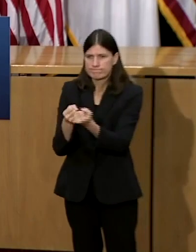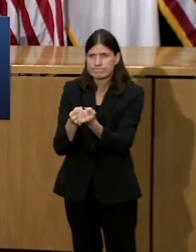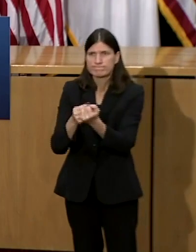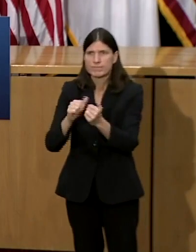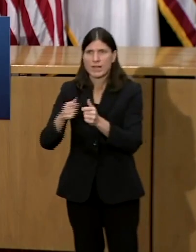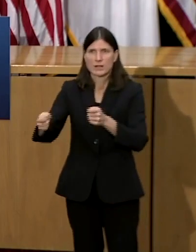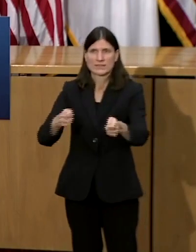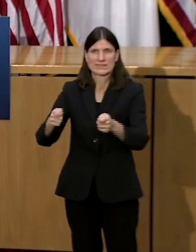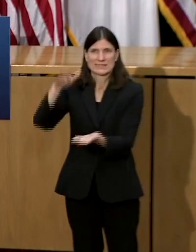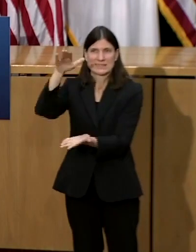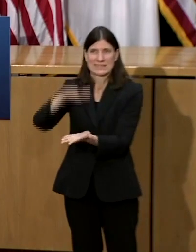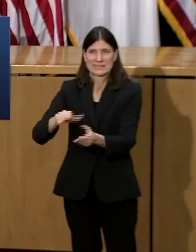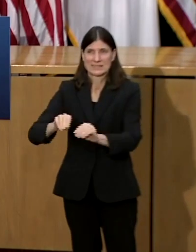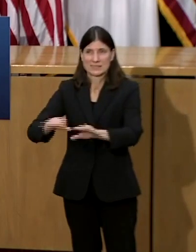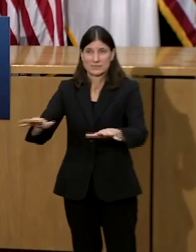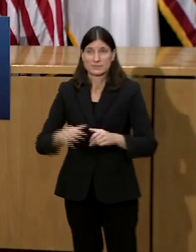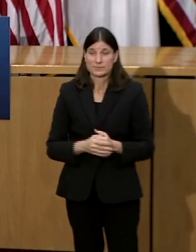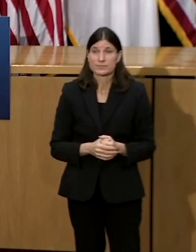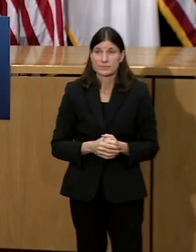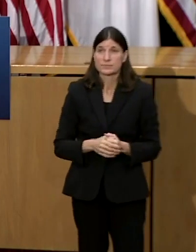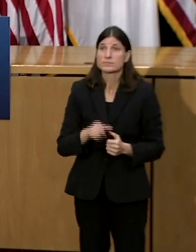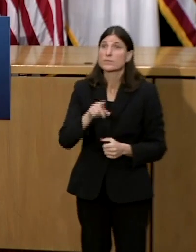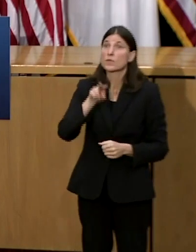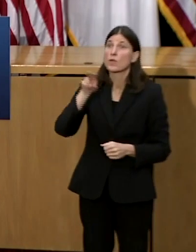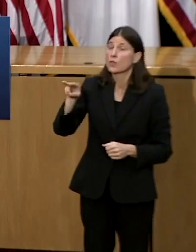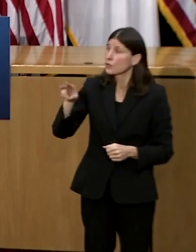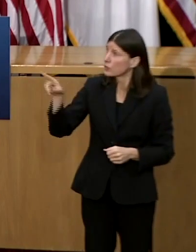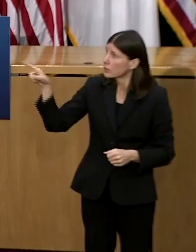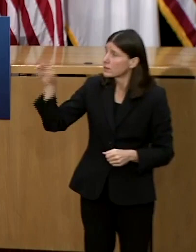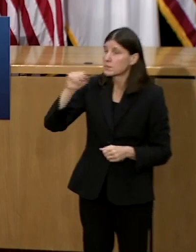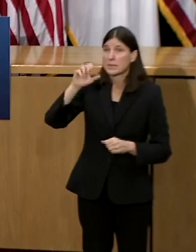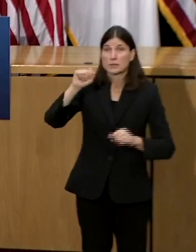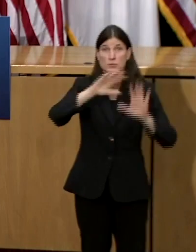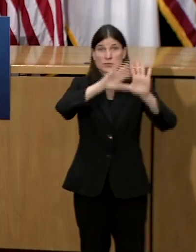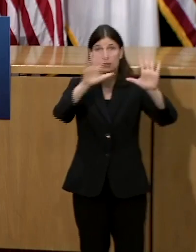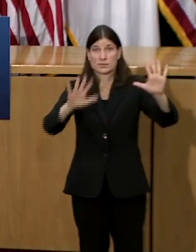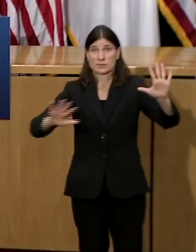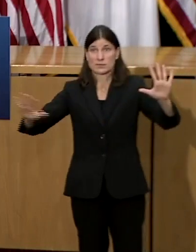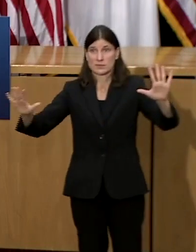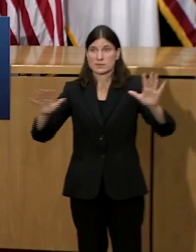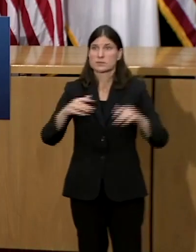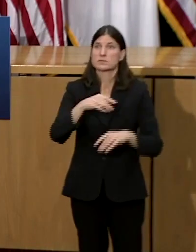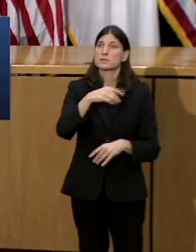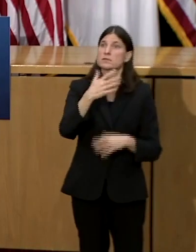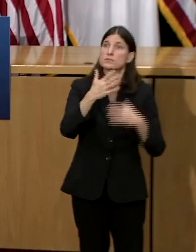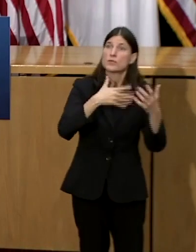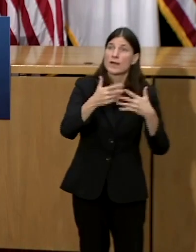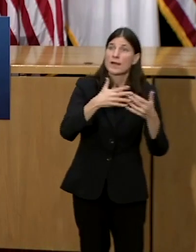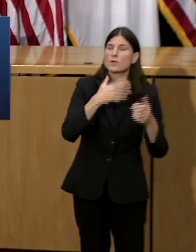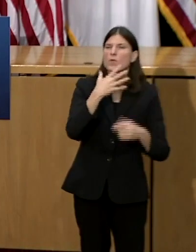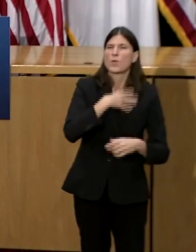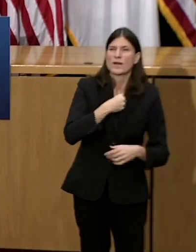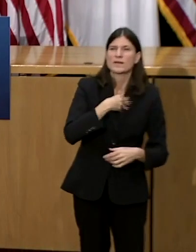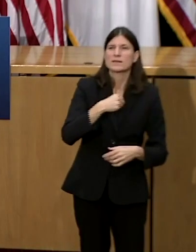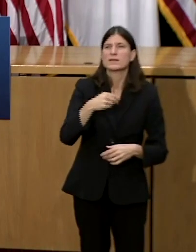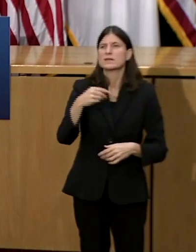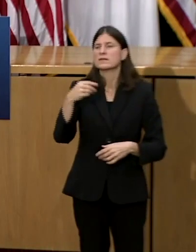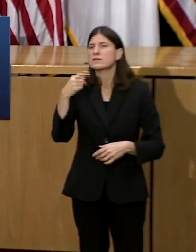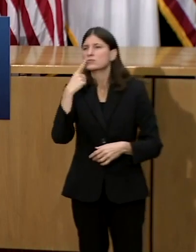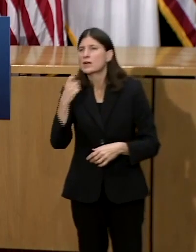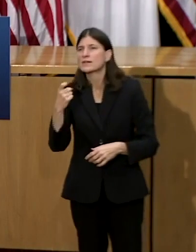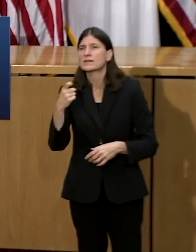logistically feasible. A hybrid model should be used only if there is no other way to meet health and safety requirements related to school